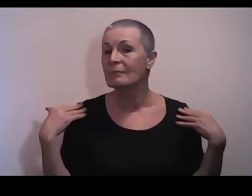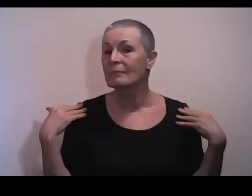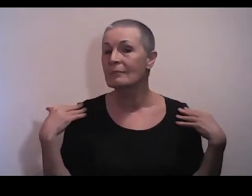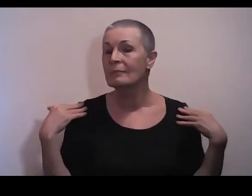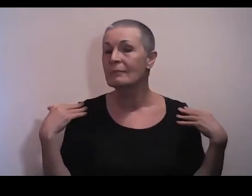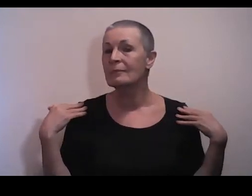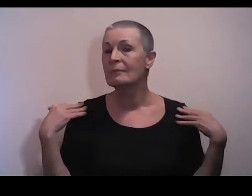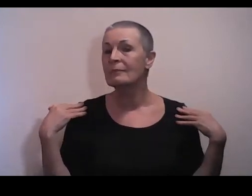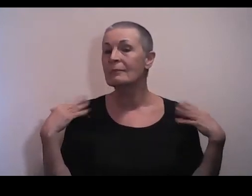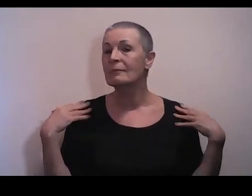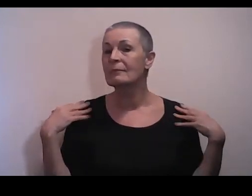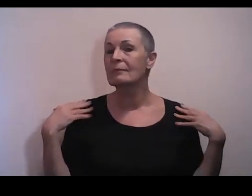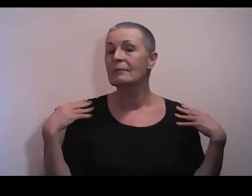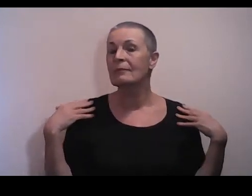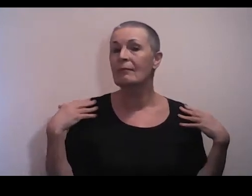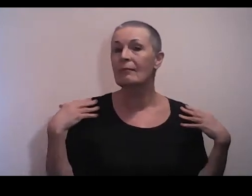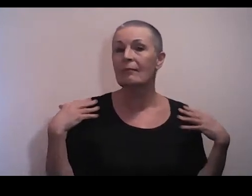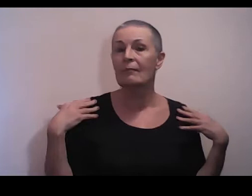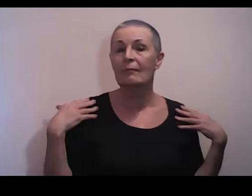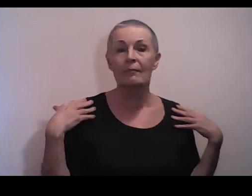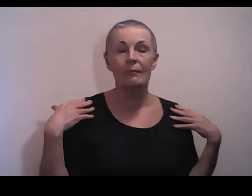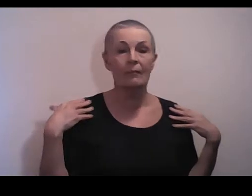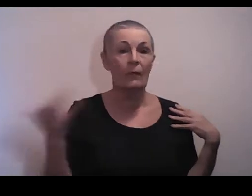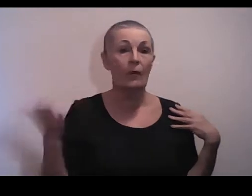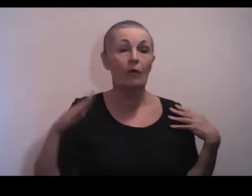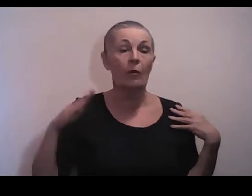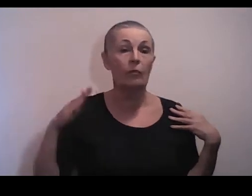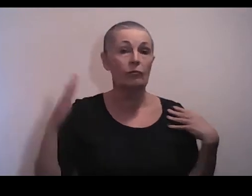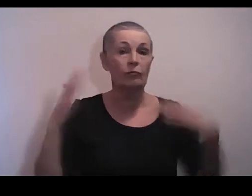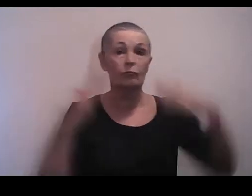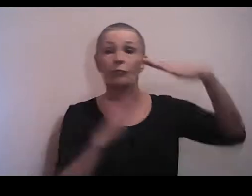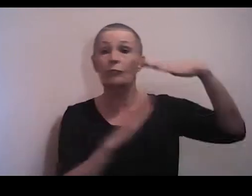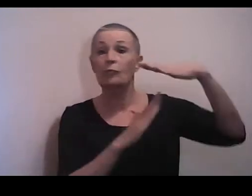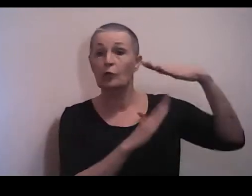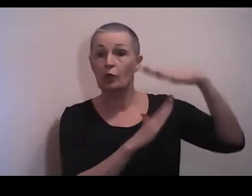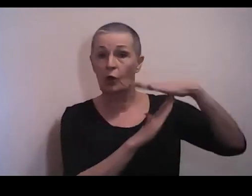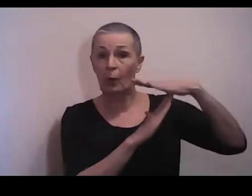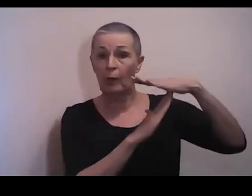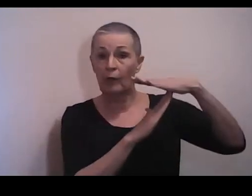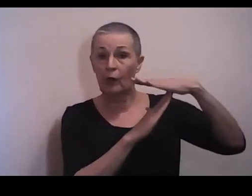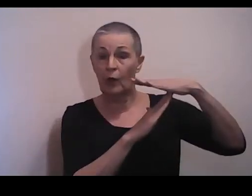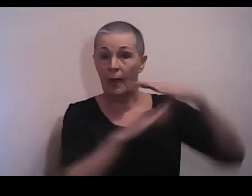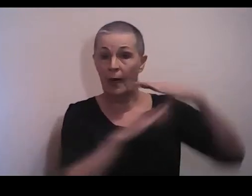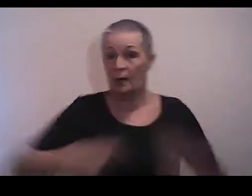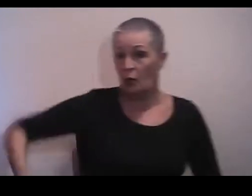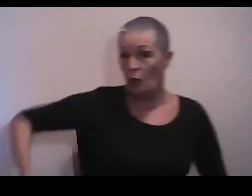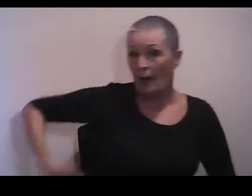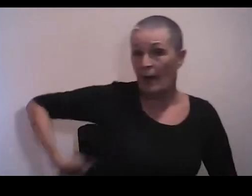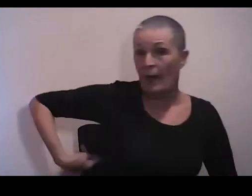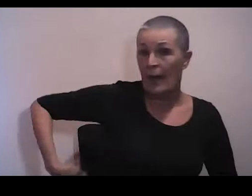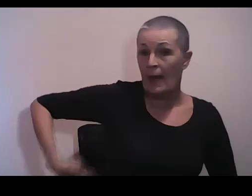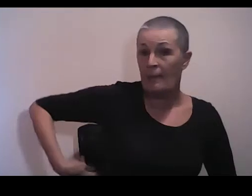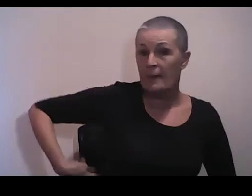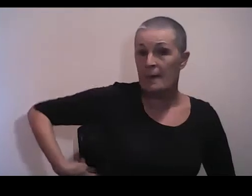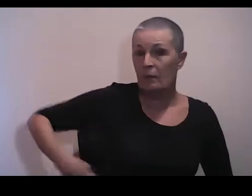So I keep my back from the top of my head to here in one